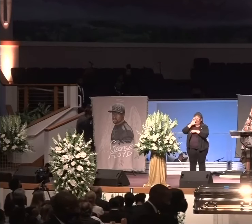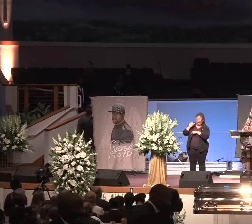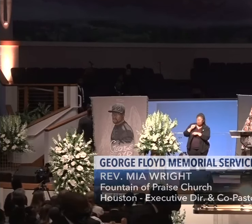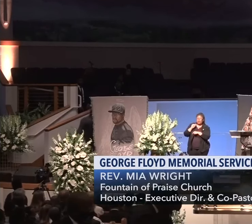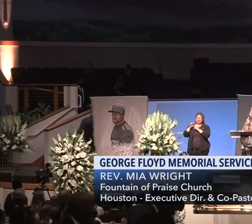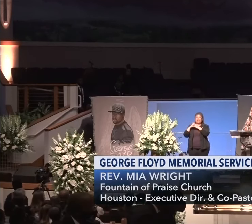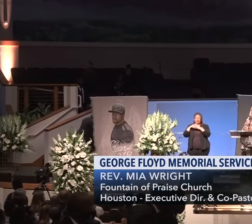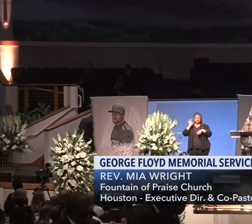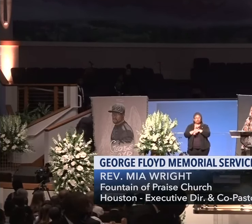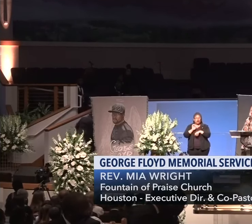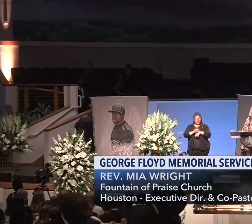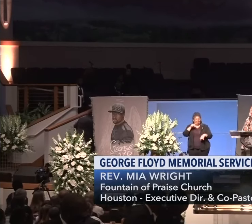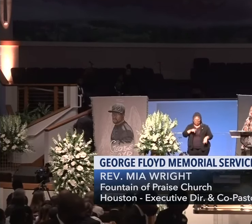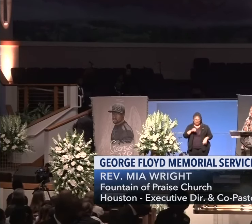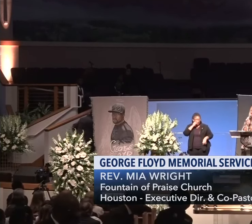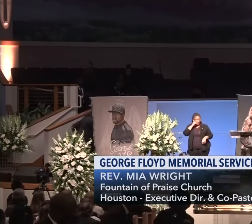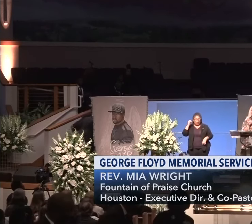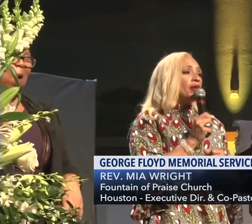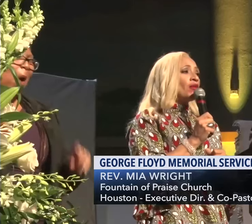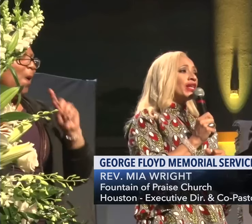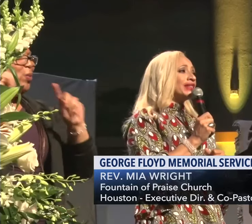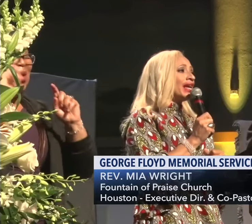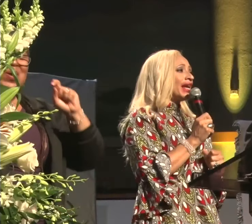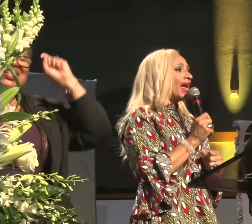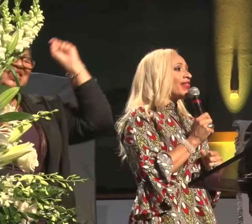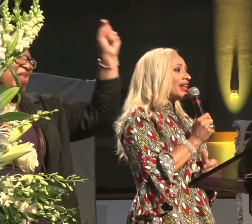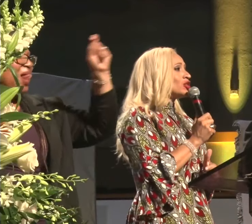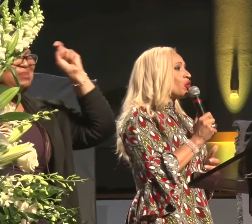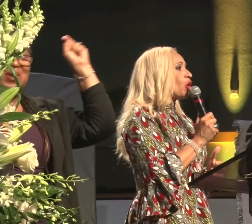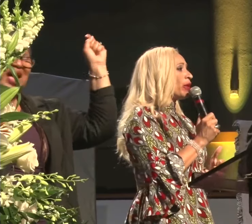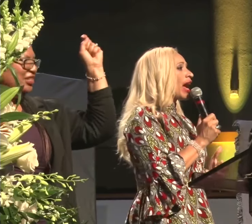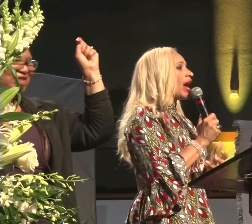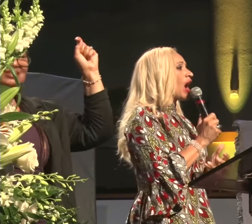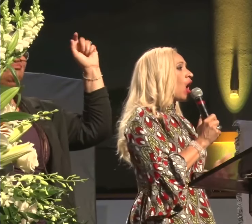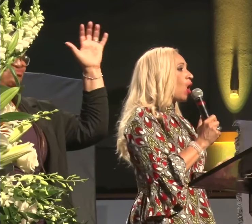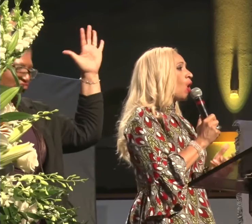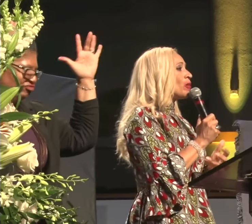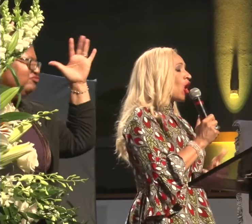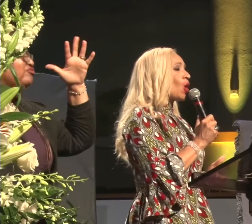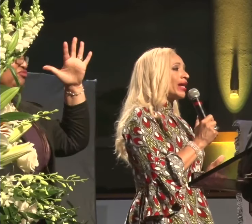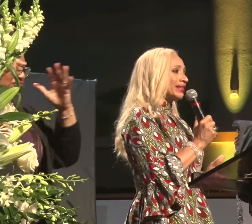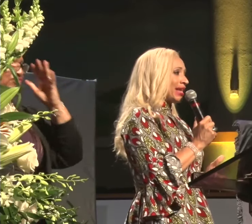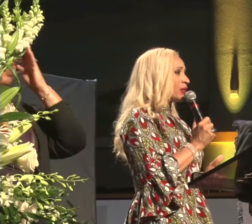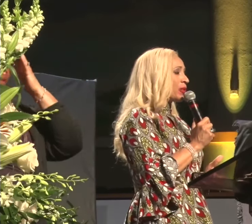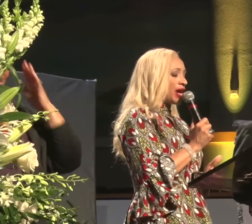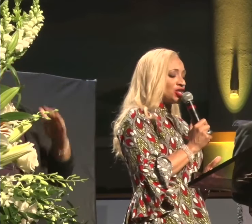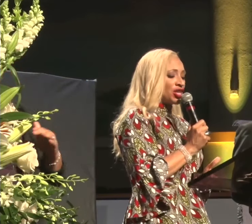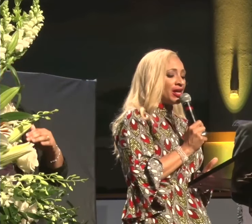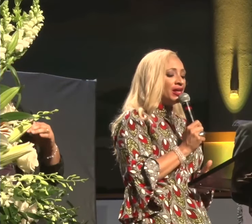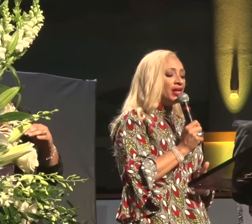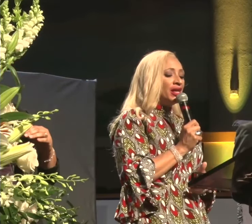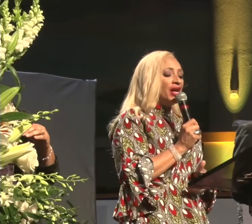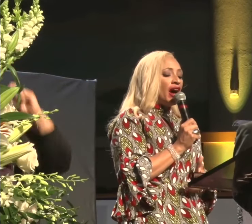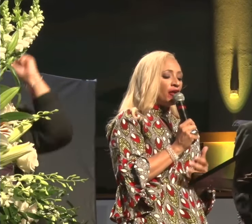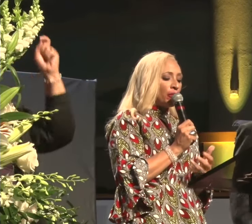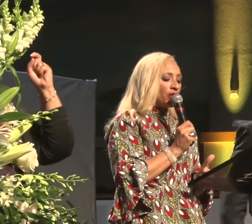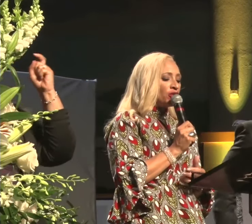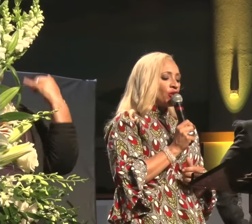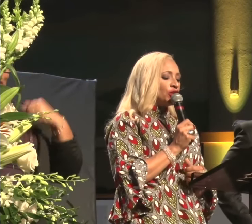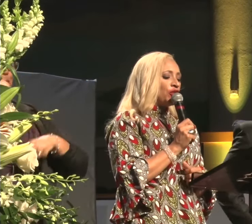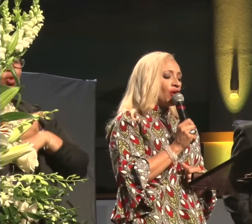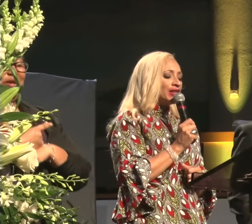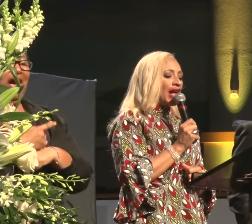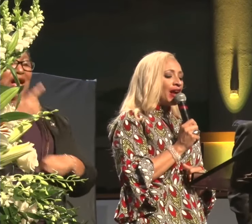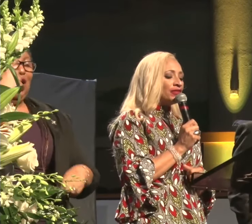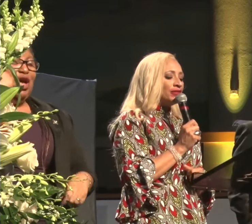homegoing celebration. That's right. Come on. I want to say it again. This will be a homegoing celebration of Brother